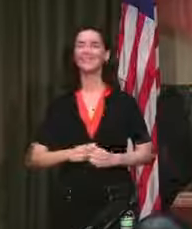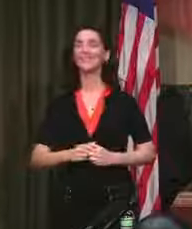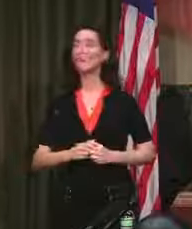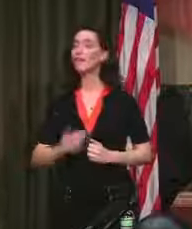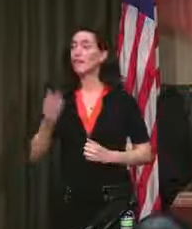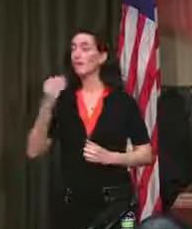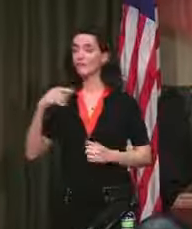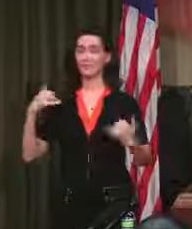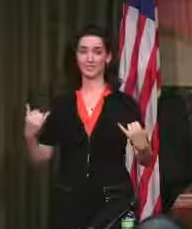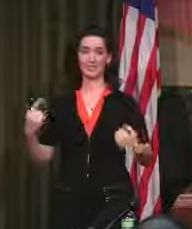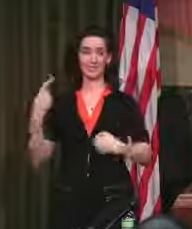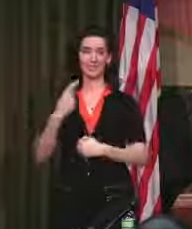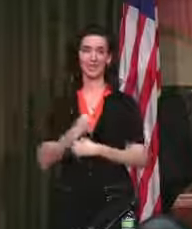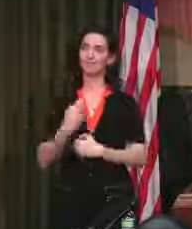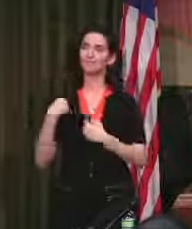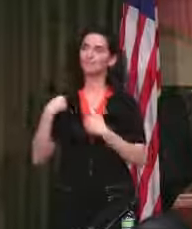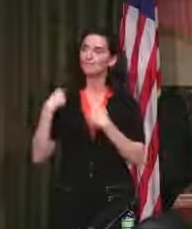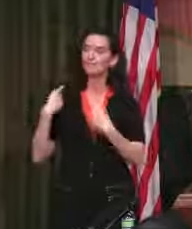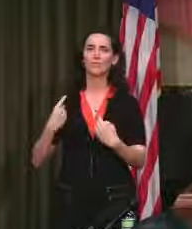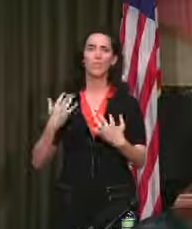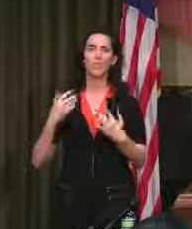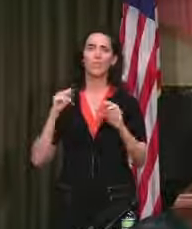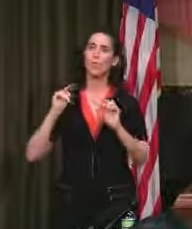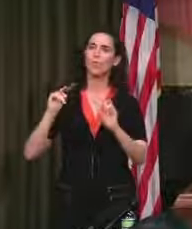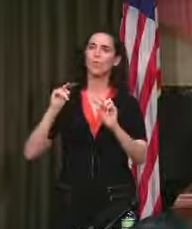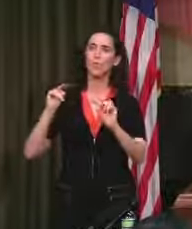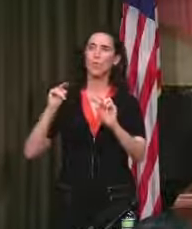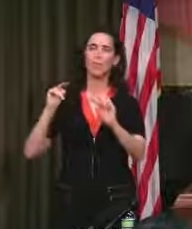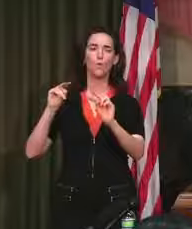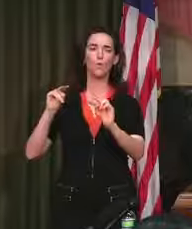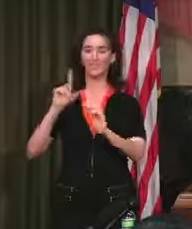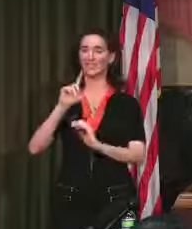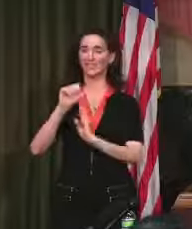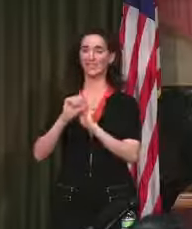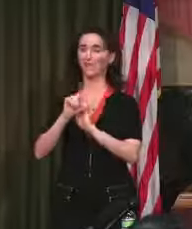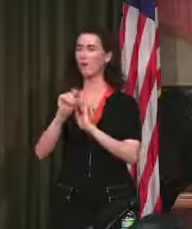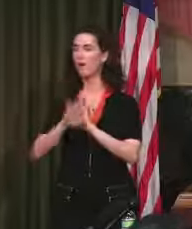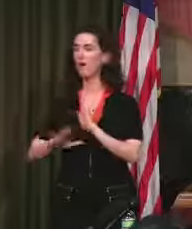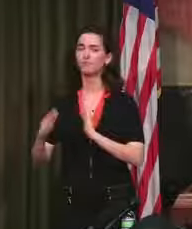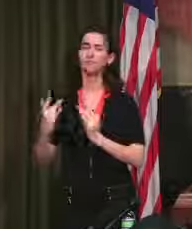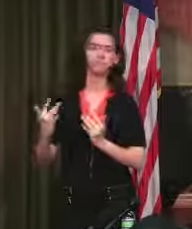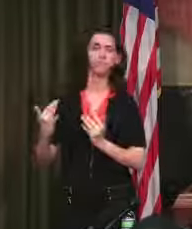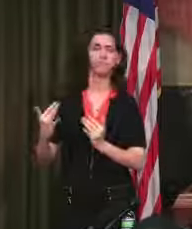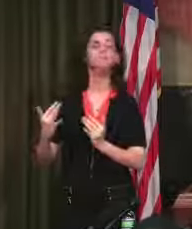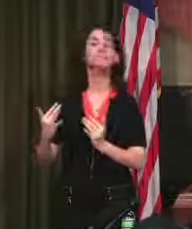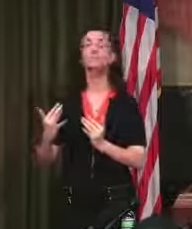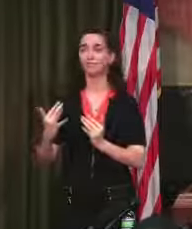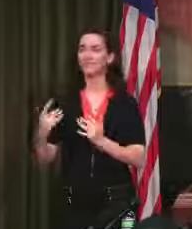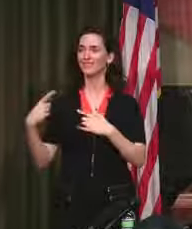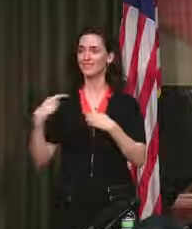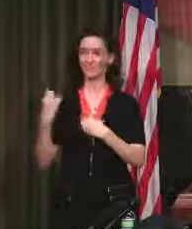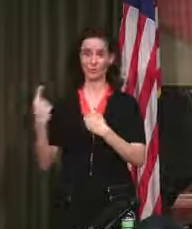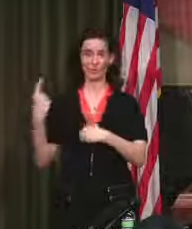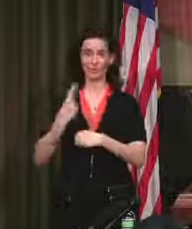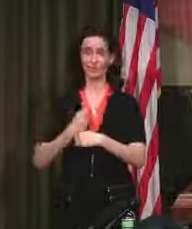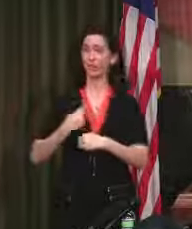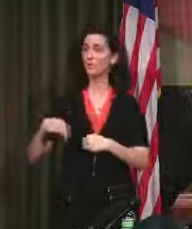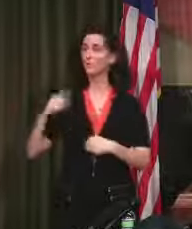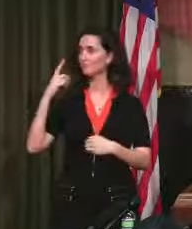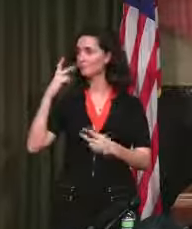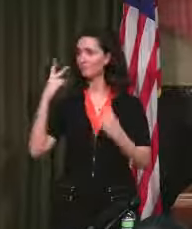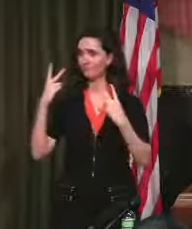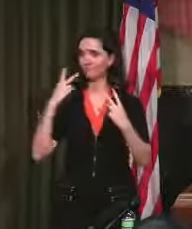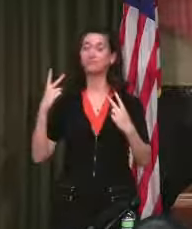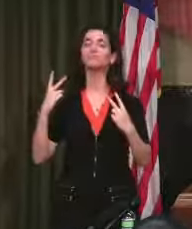This day has been a long time coming for the state of Louisiana. And what we saw over the last few days is